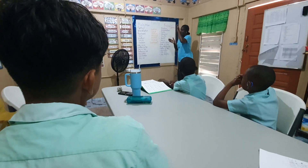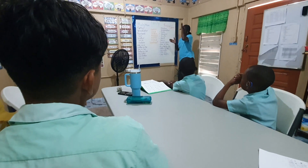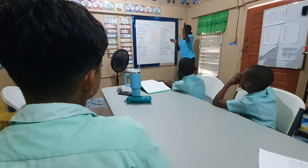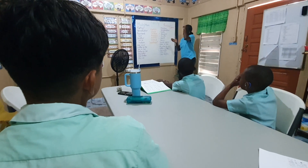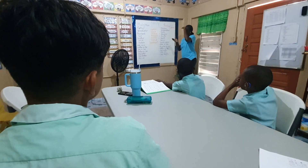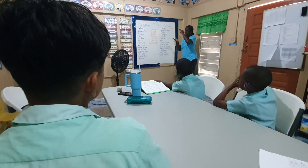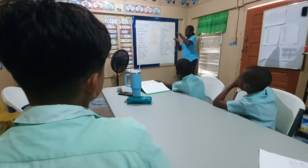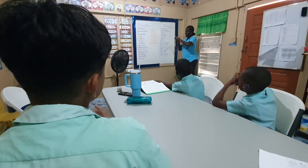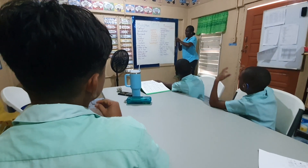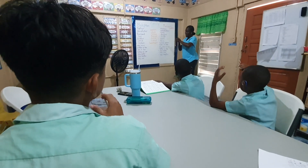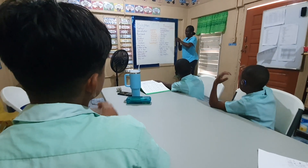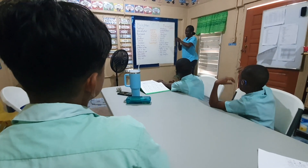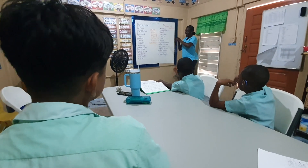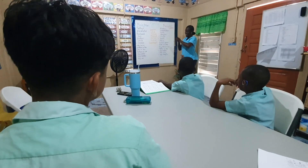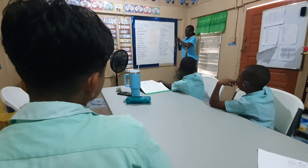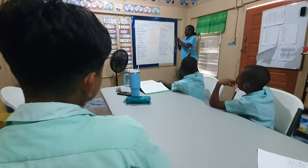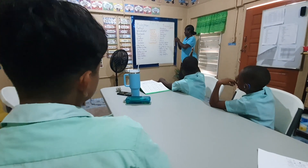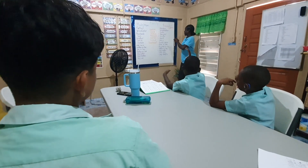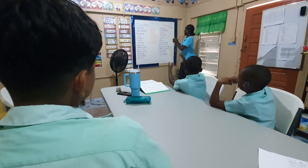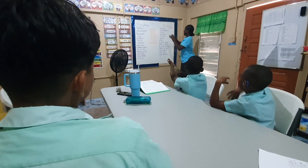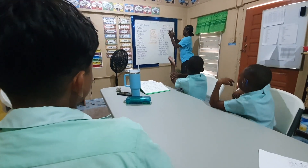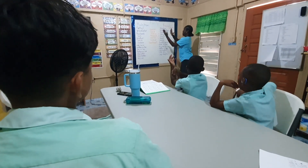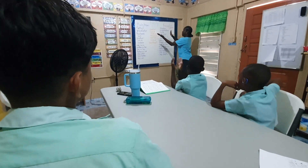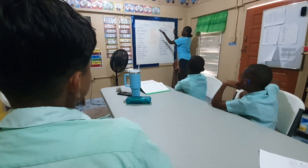to do some attractive